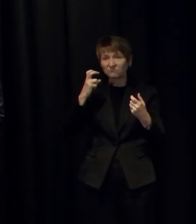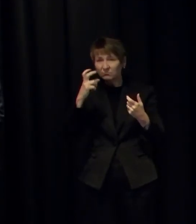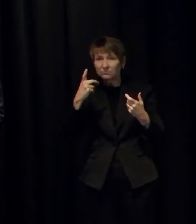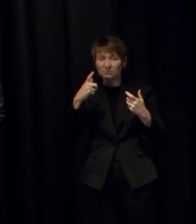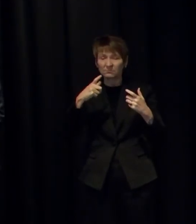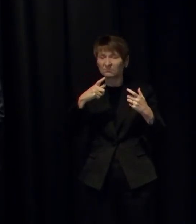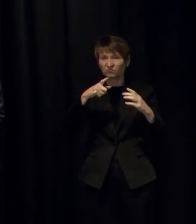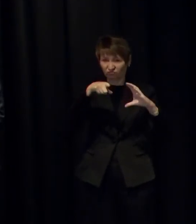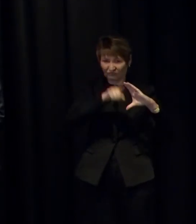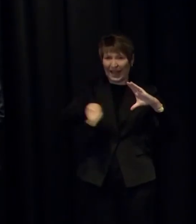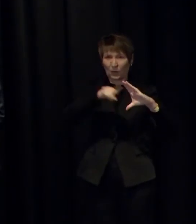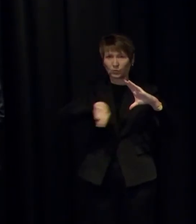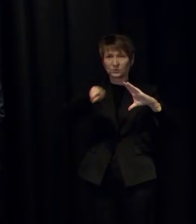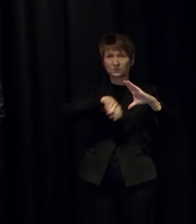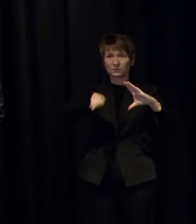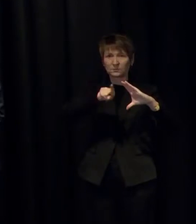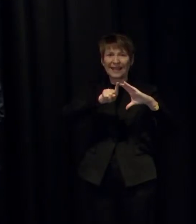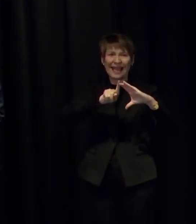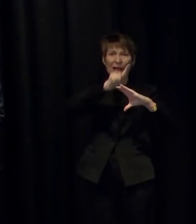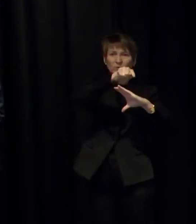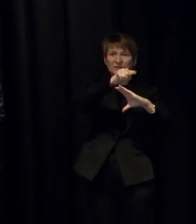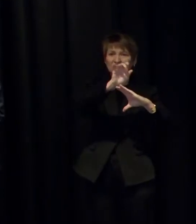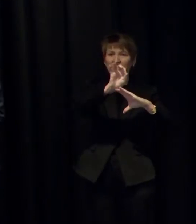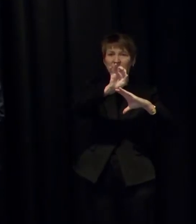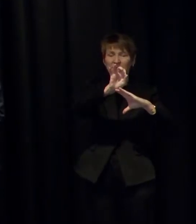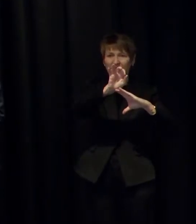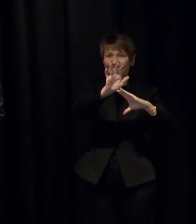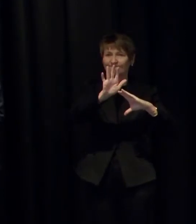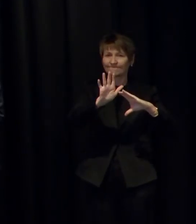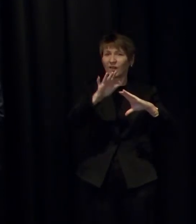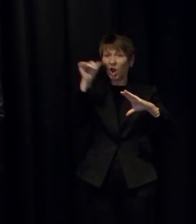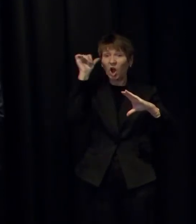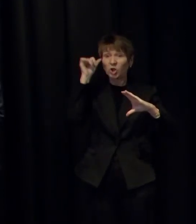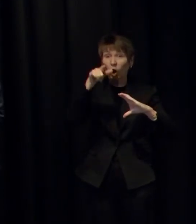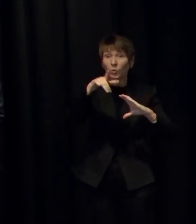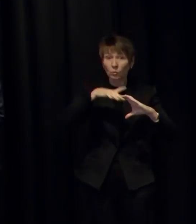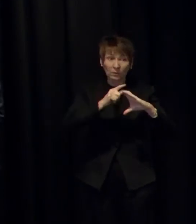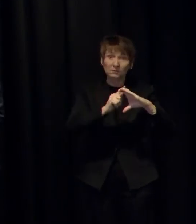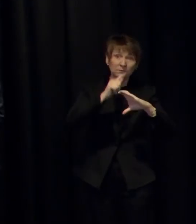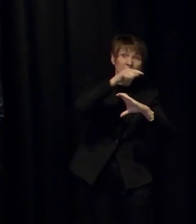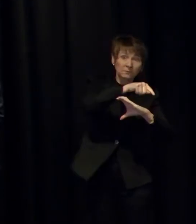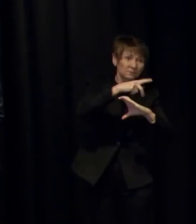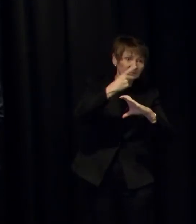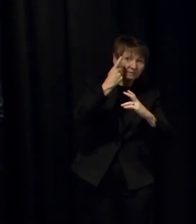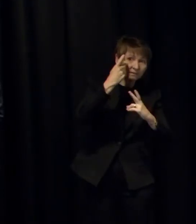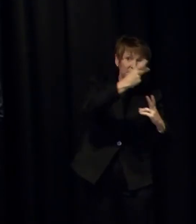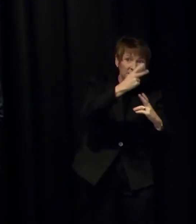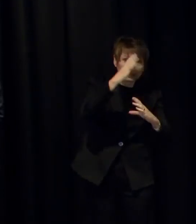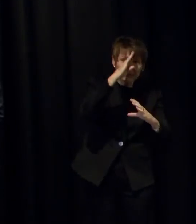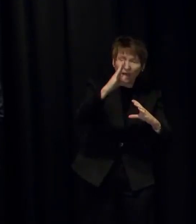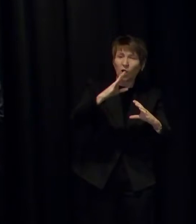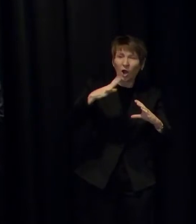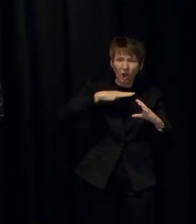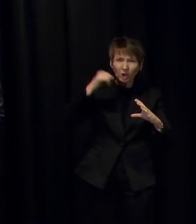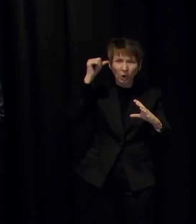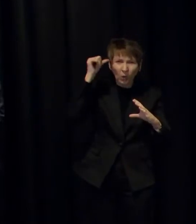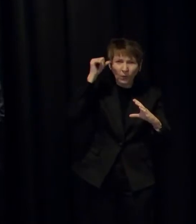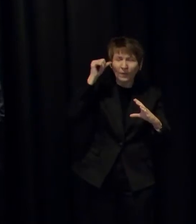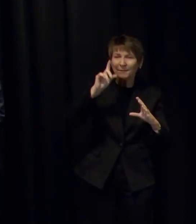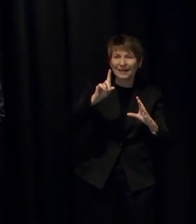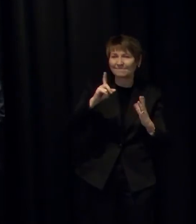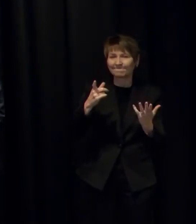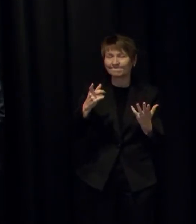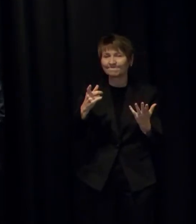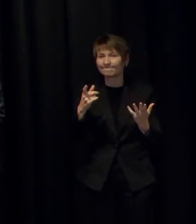perfectly reasonable, and I know why people want to go to regional Victoria, but if it's not an absolutely necessary trip, we don't want people